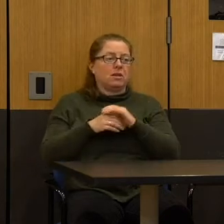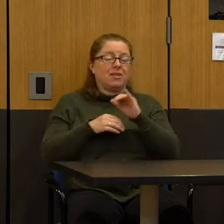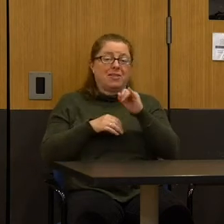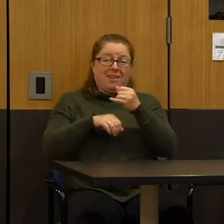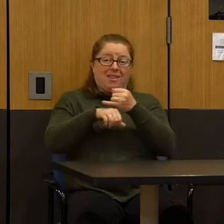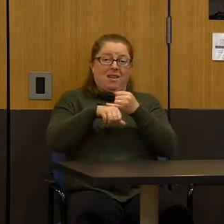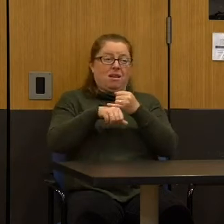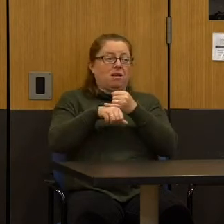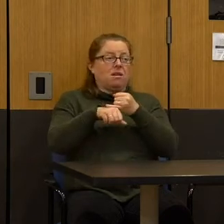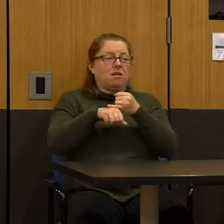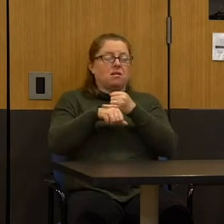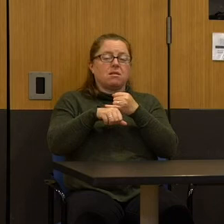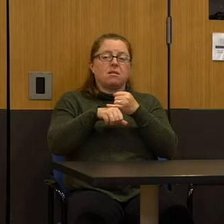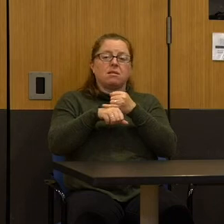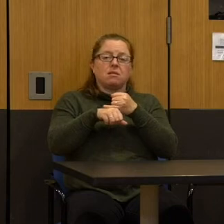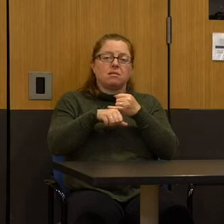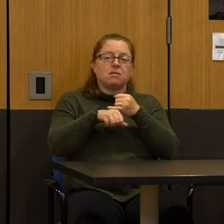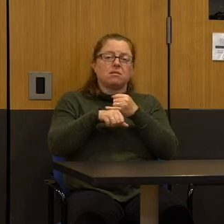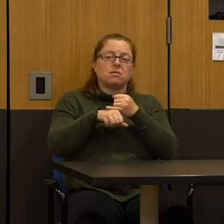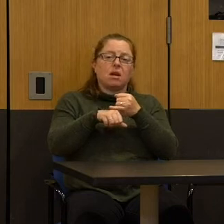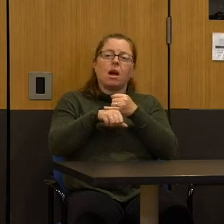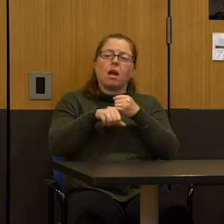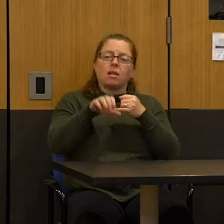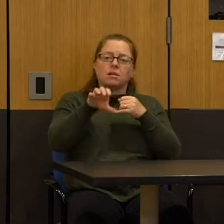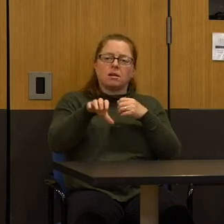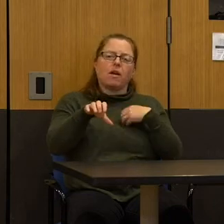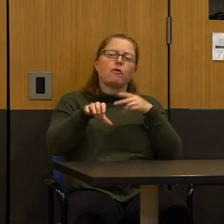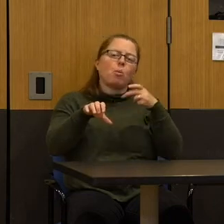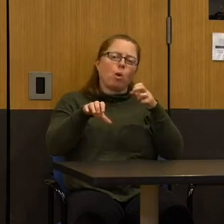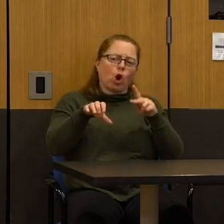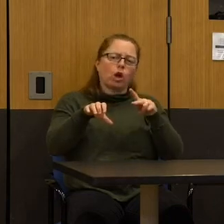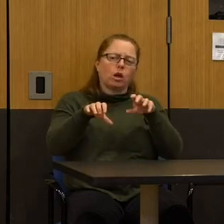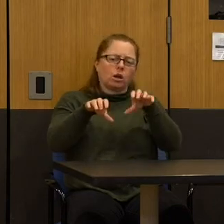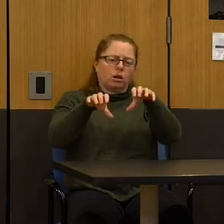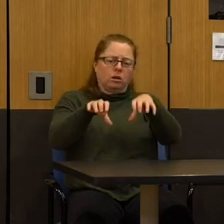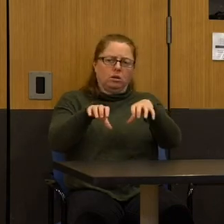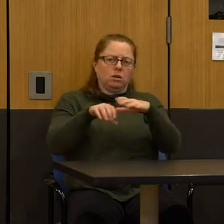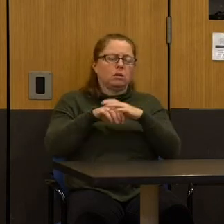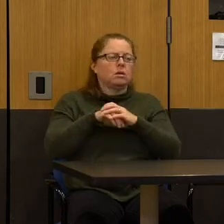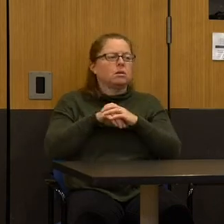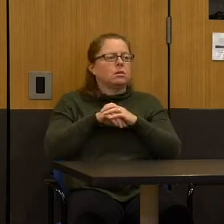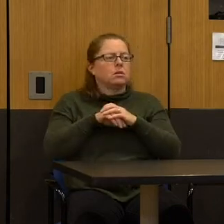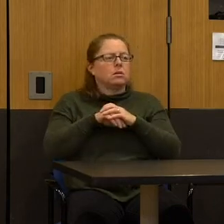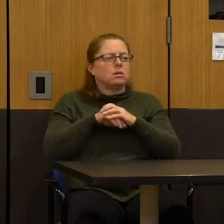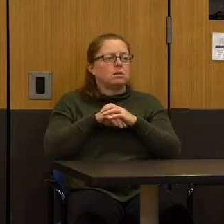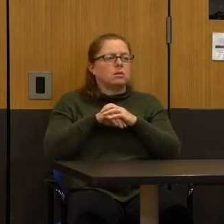has a park adjacent to it. And